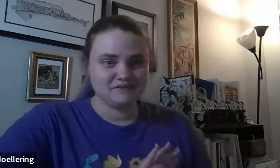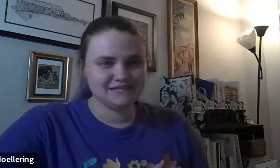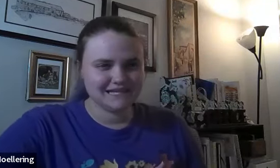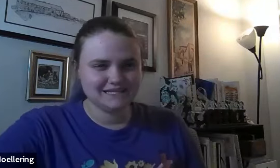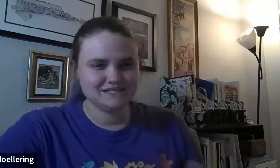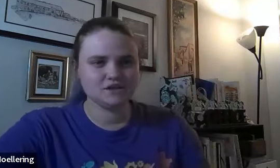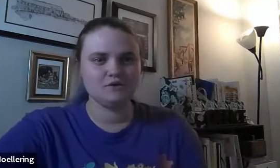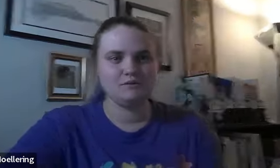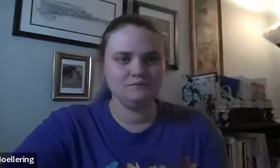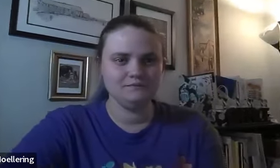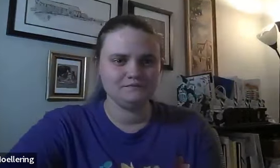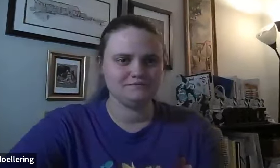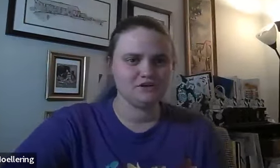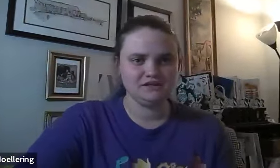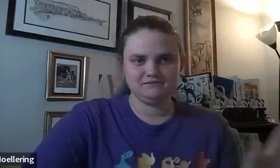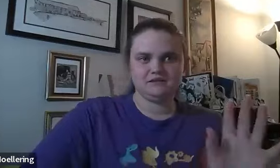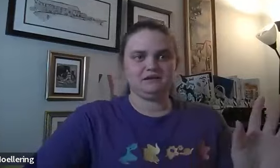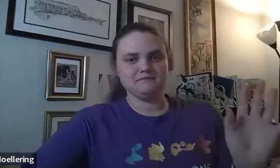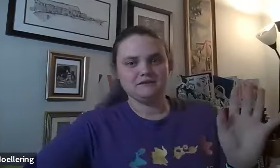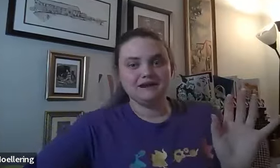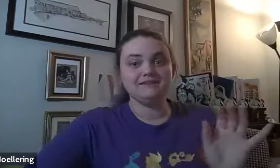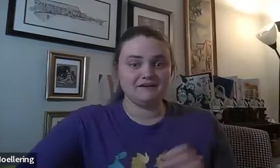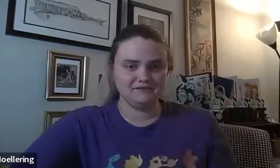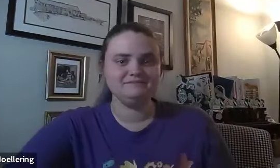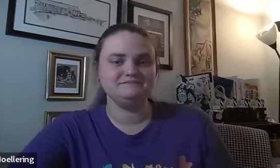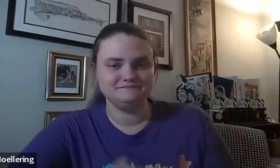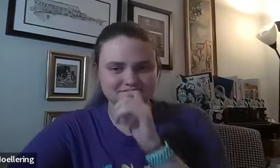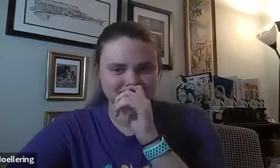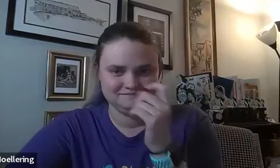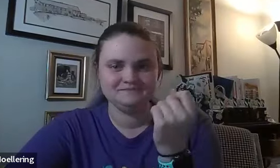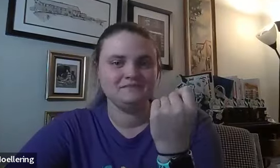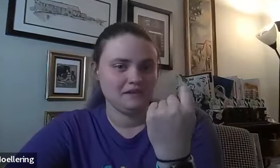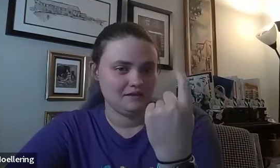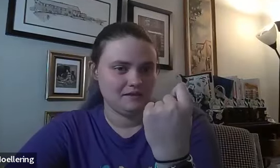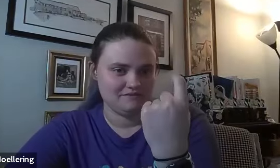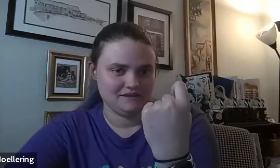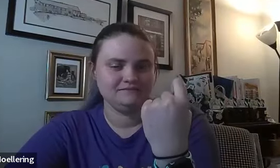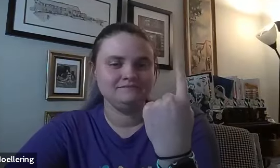11 again. So trying to get again. All right, 11, 11,